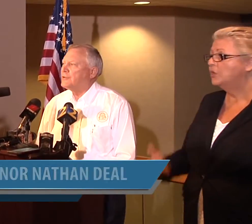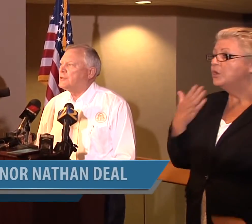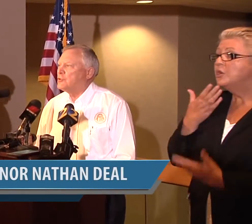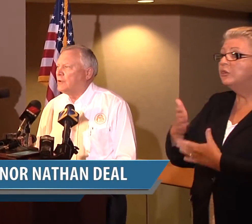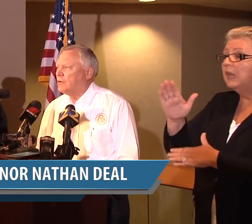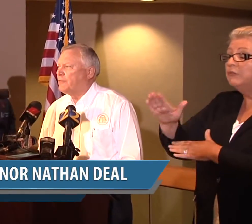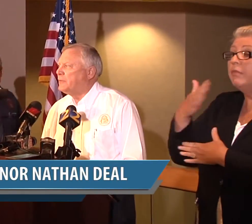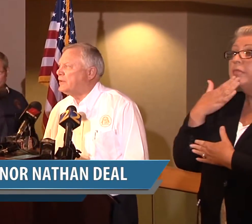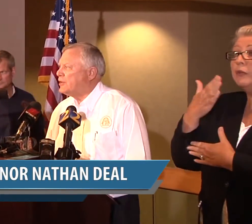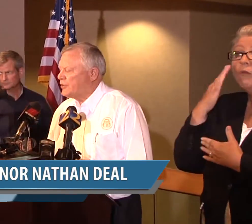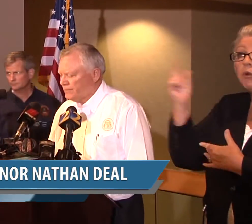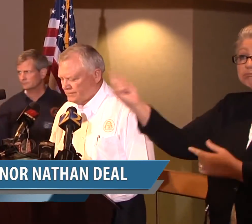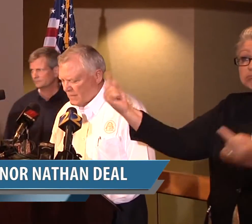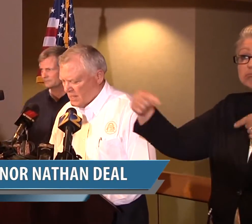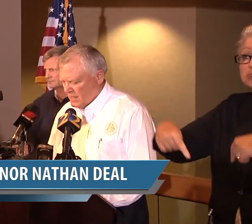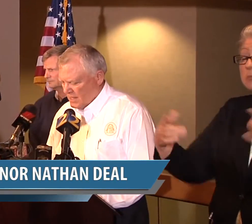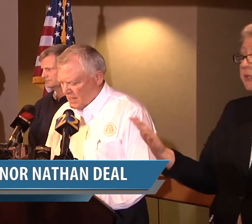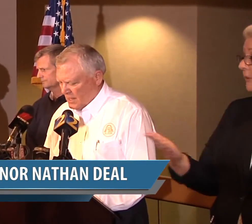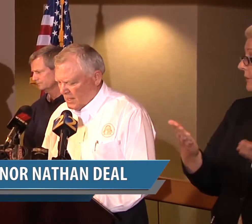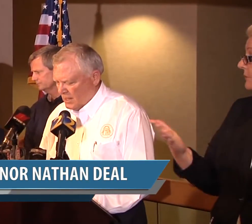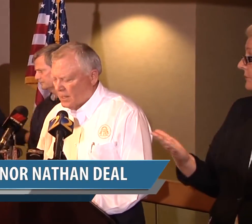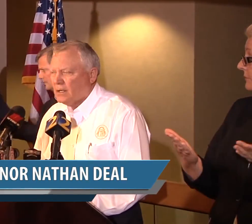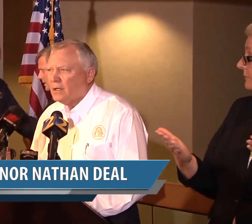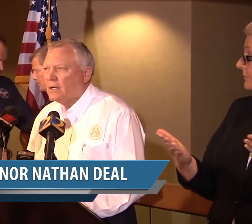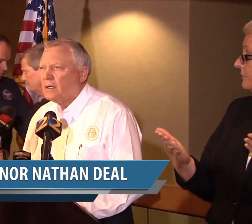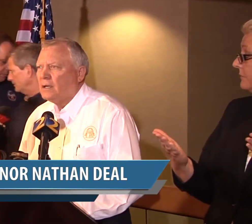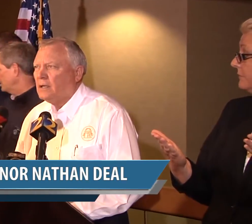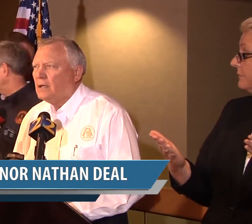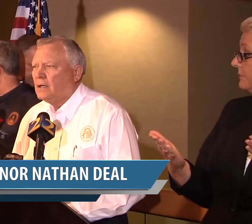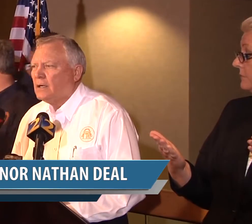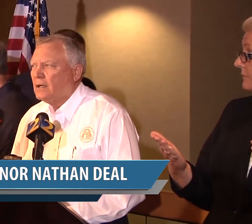Good afternoon. Thank you all for being here.